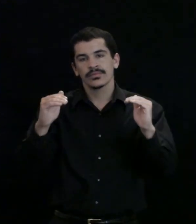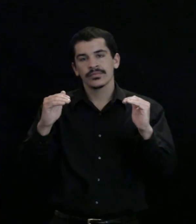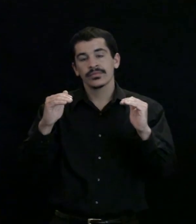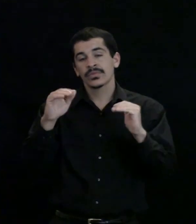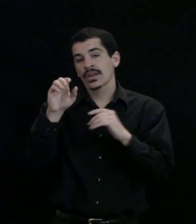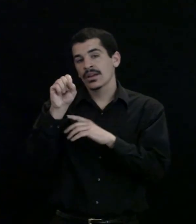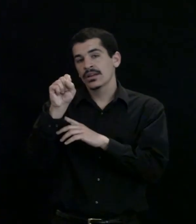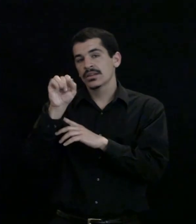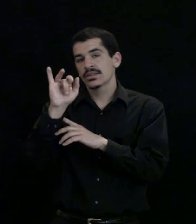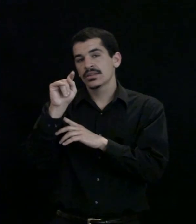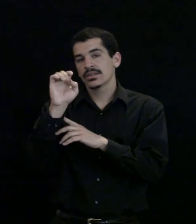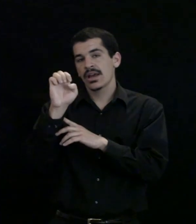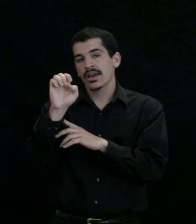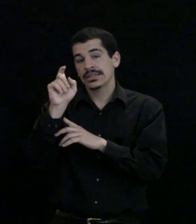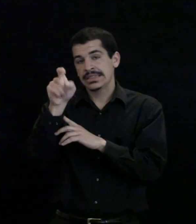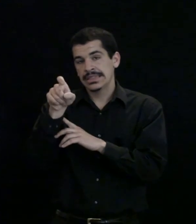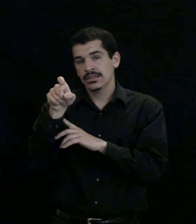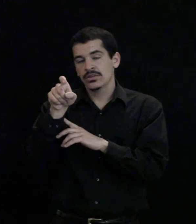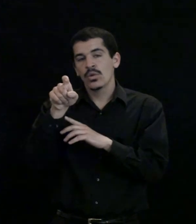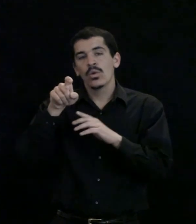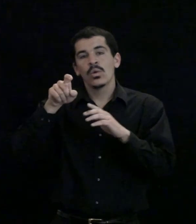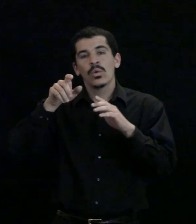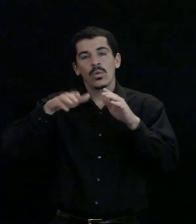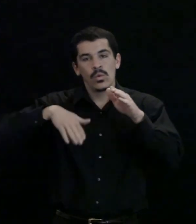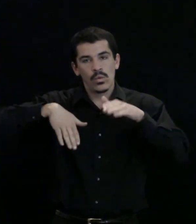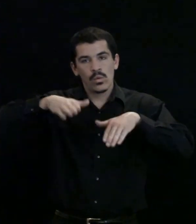Site needs walkability.